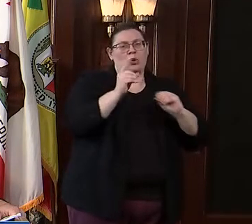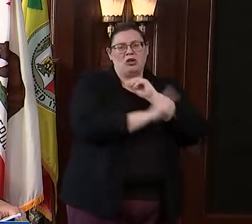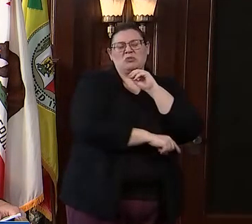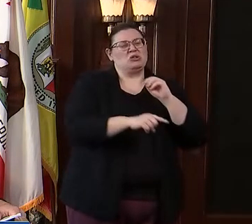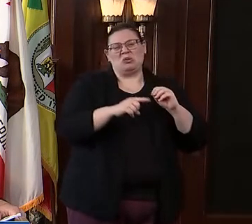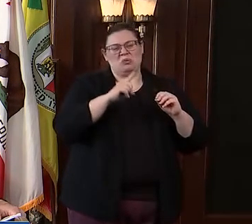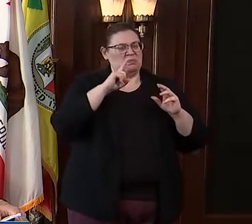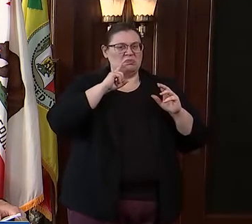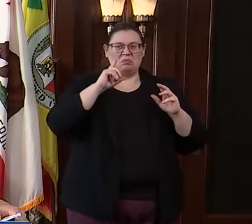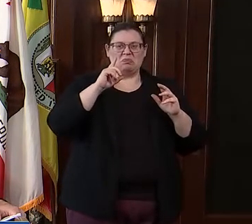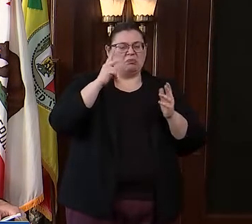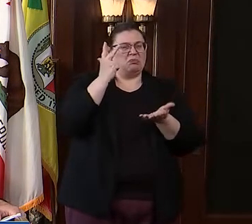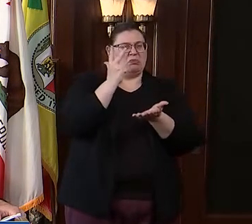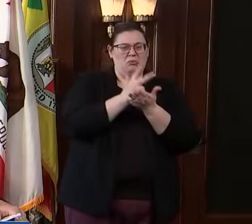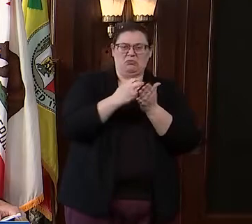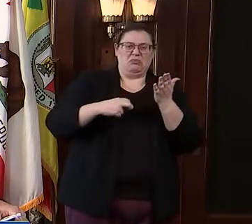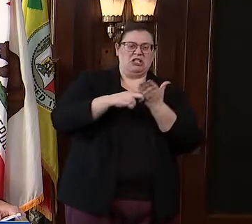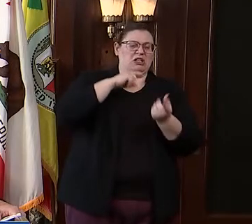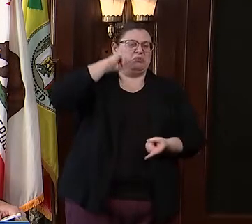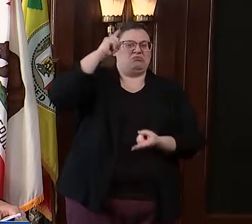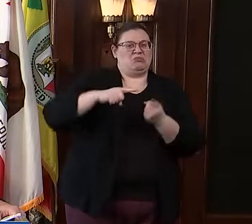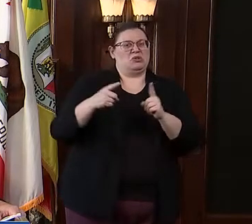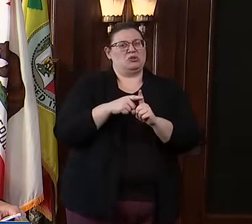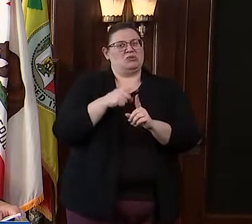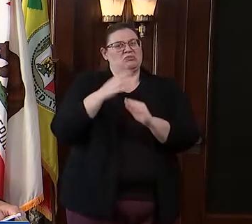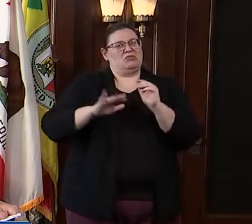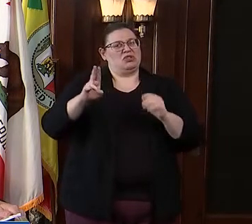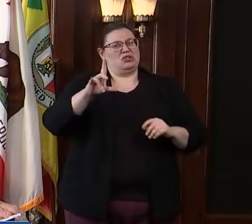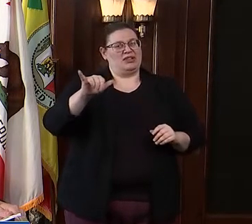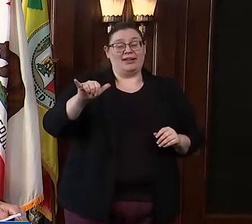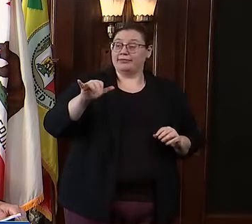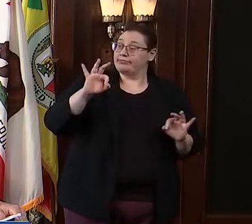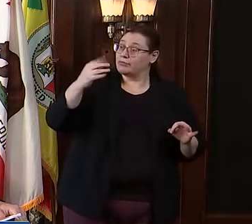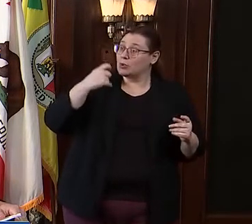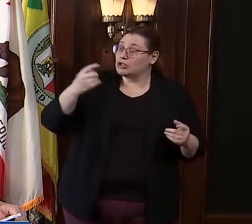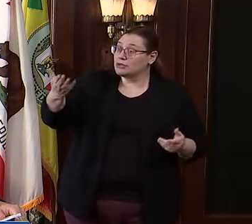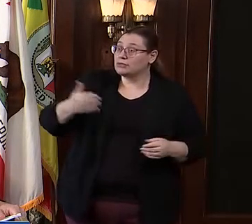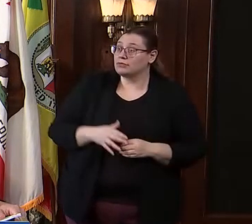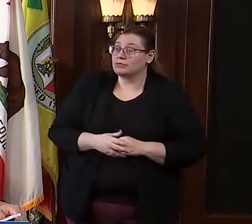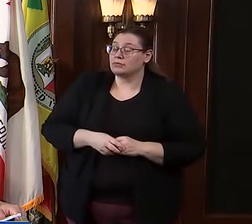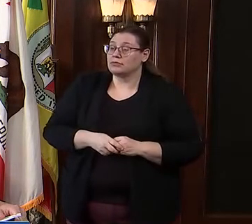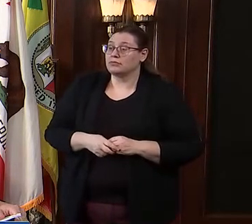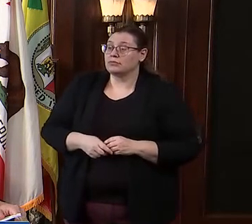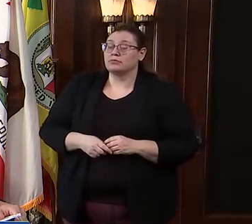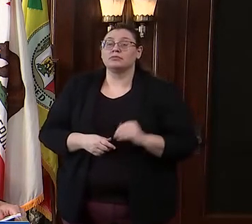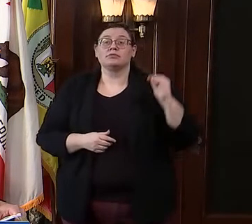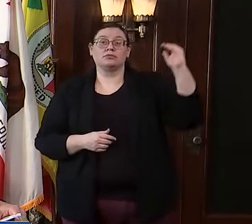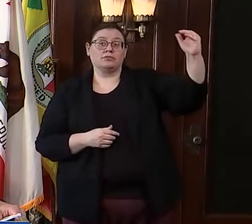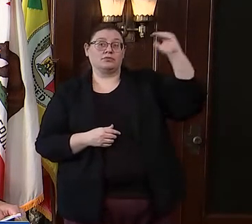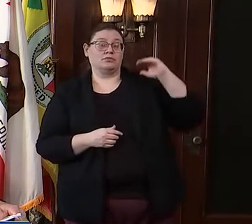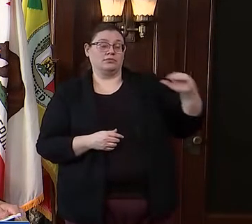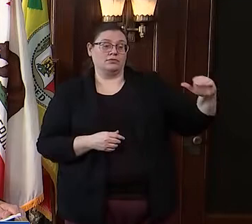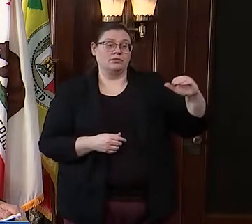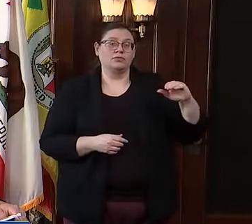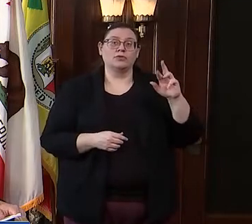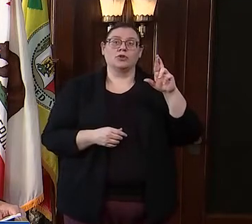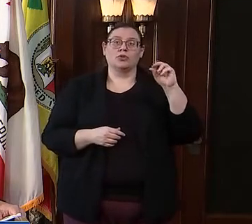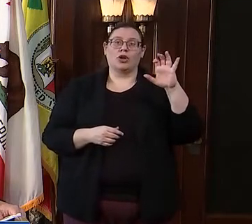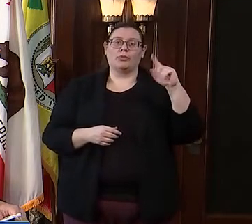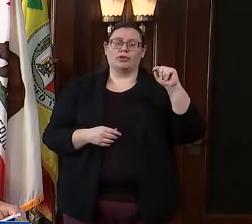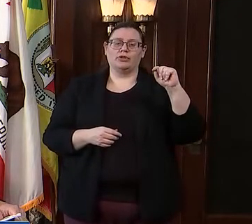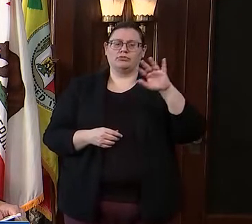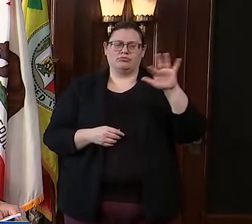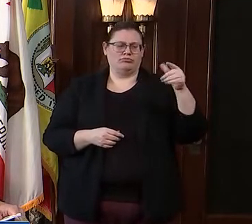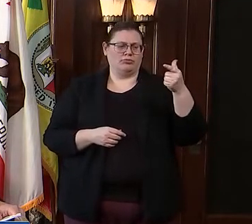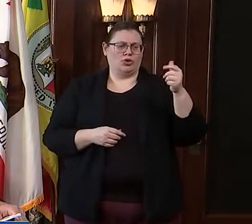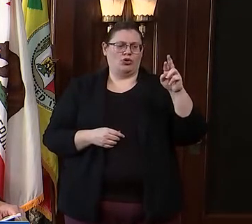Thanks, Erica. Next question. Next question is from the line of Robert Kovacic